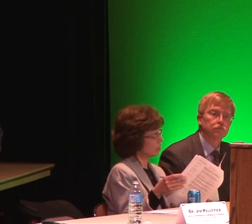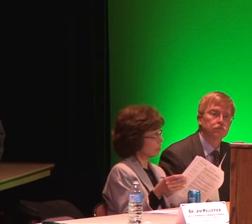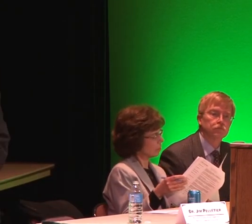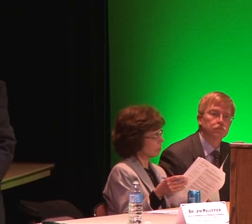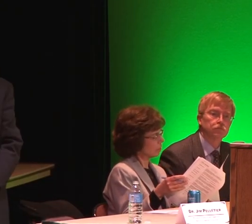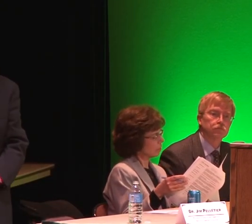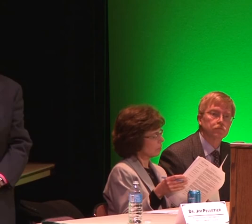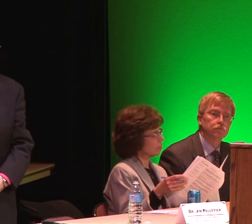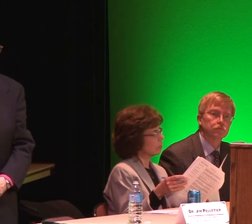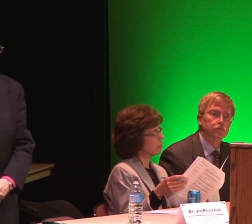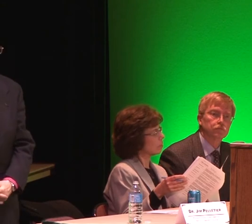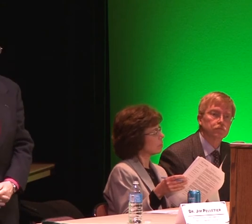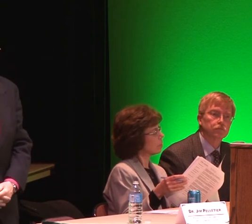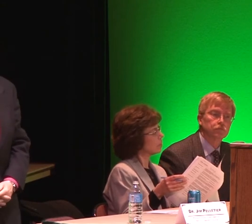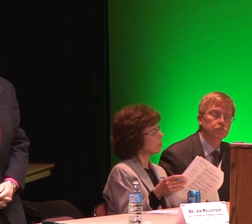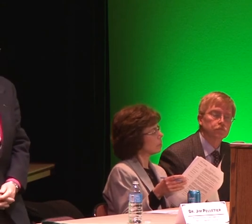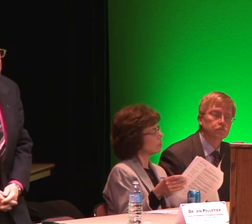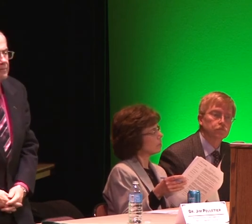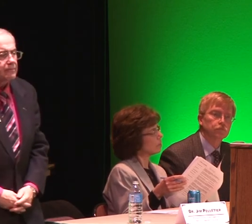for his kindness in